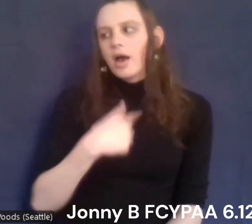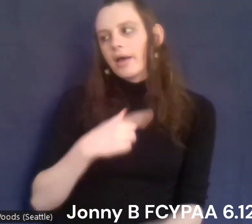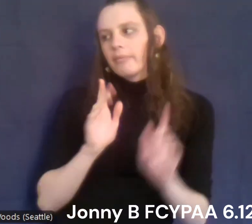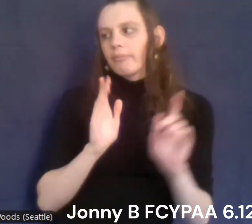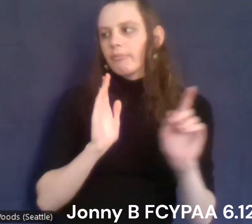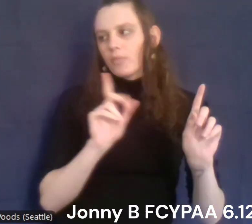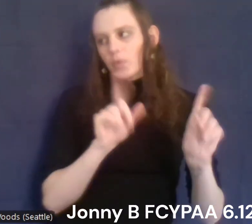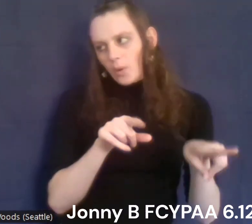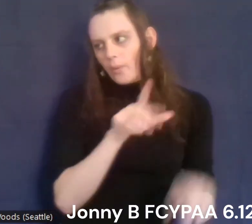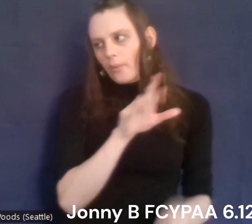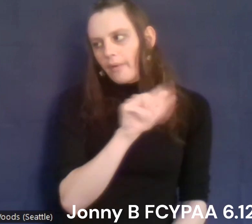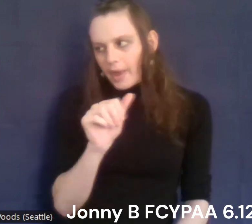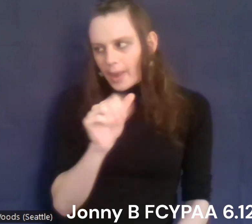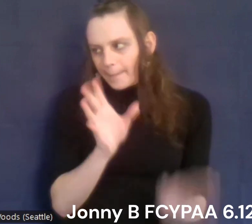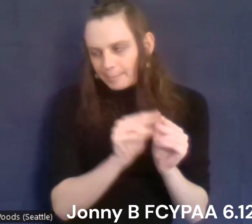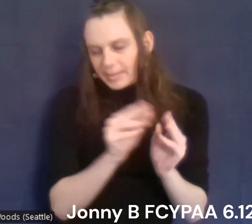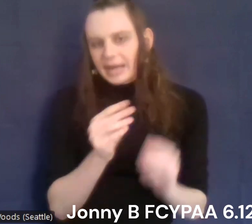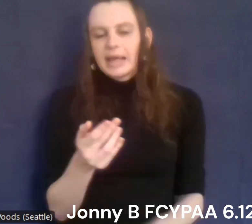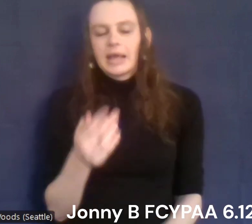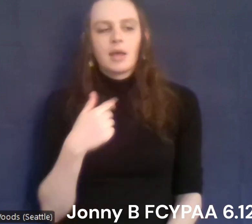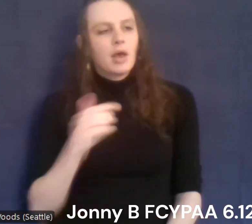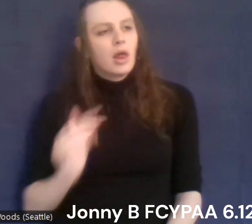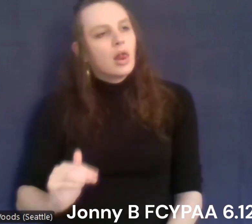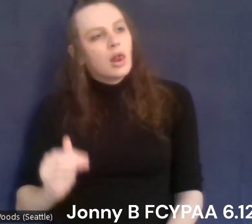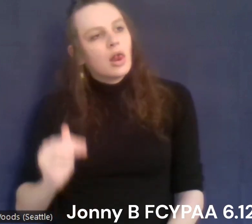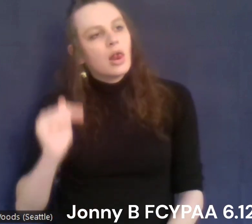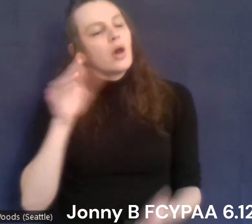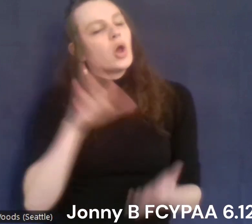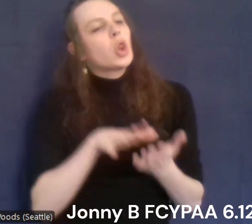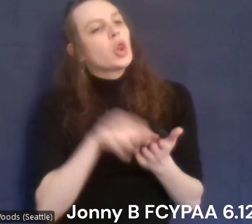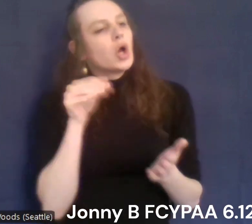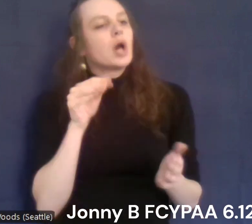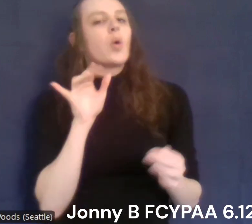learned what really those meetings were about. But still,